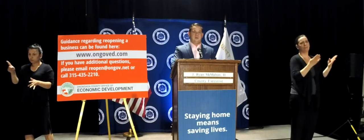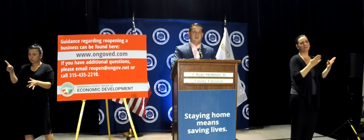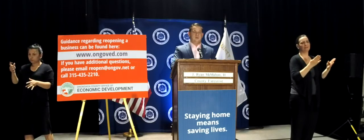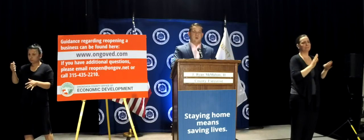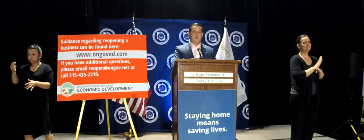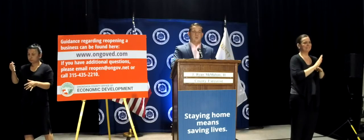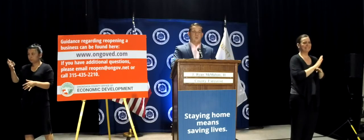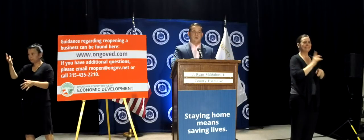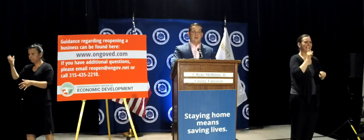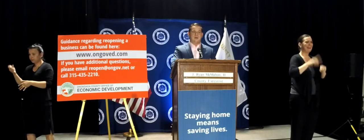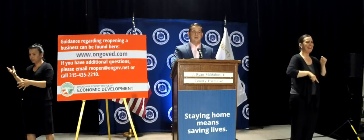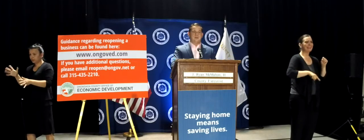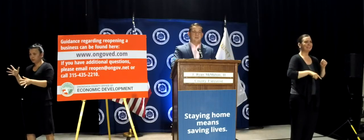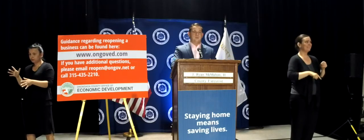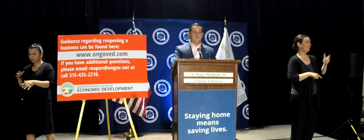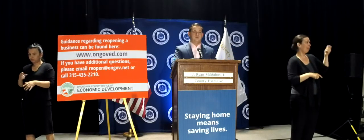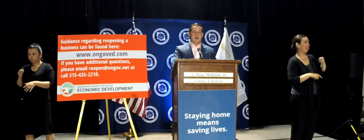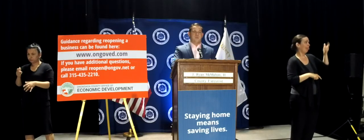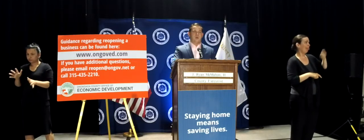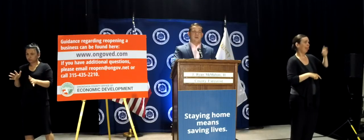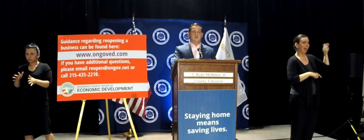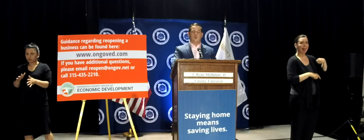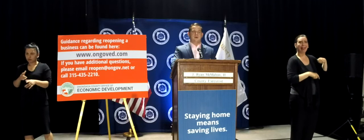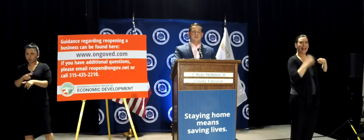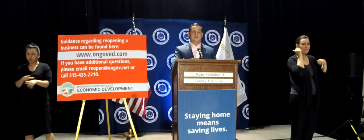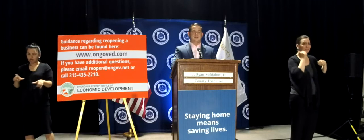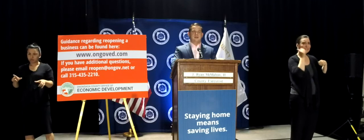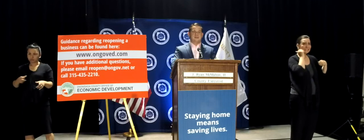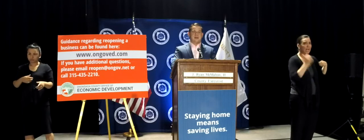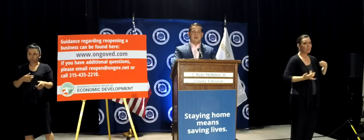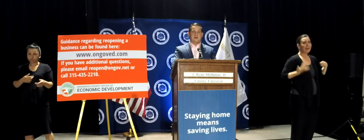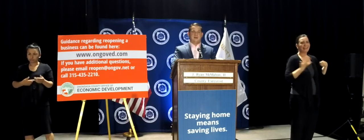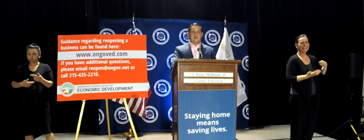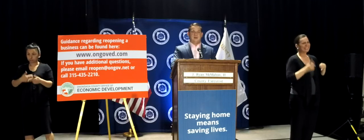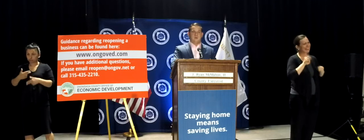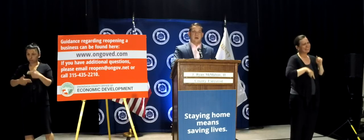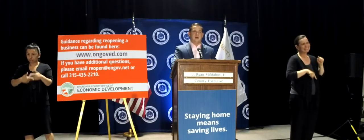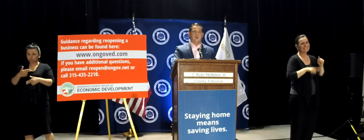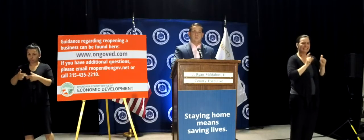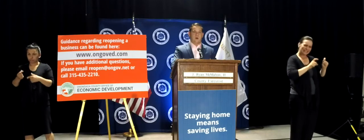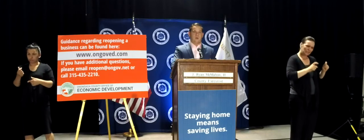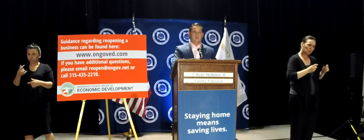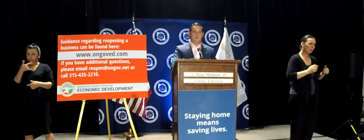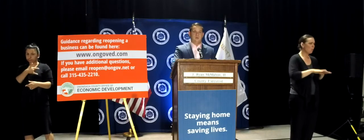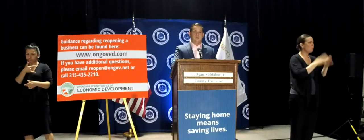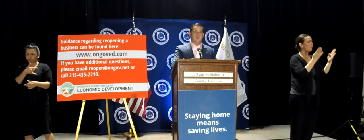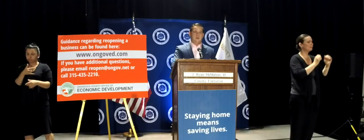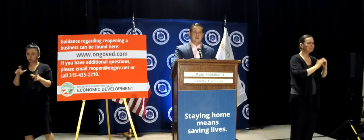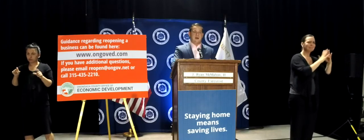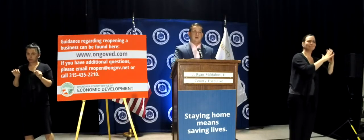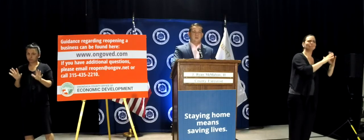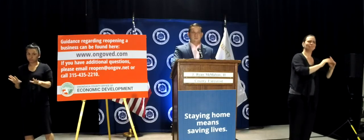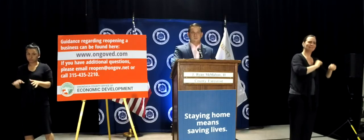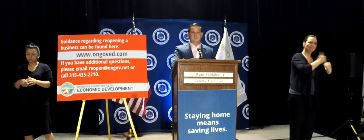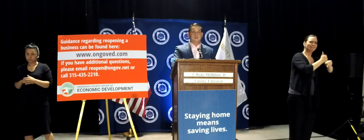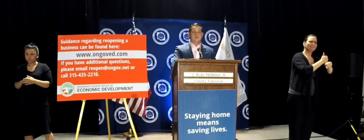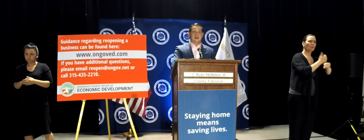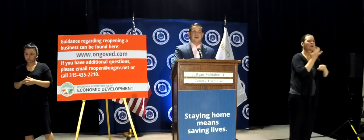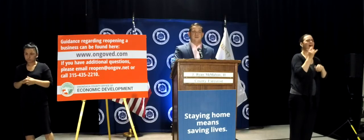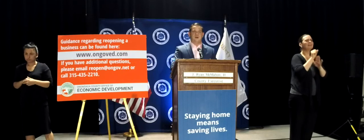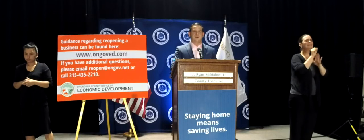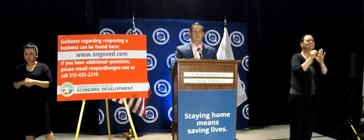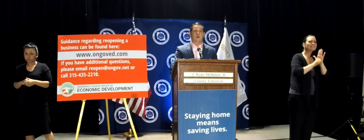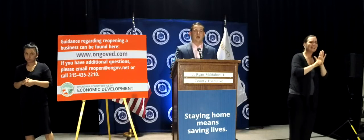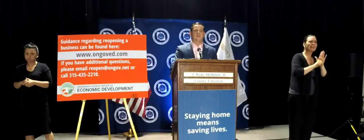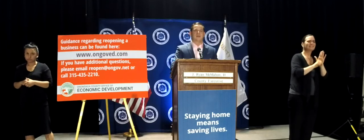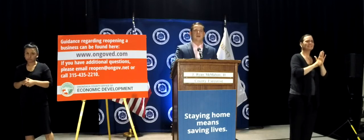And so, to my point, no one in the state has said, we're not going tomorrow. And I know this is